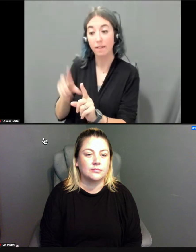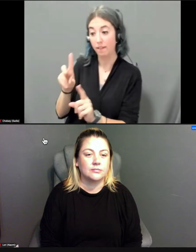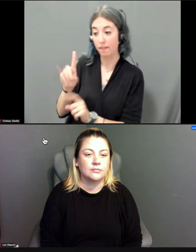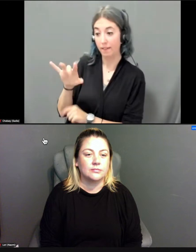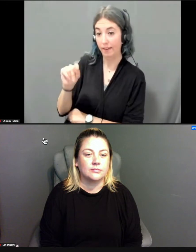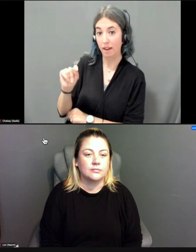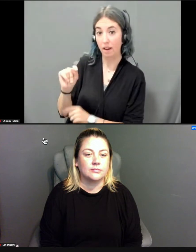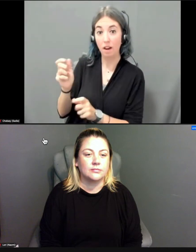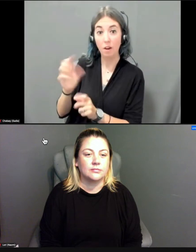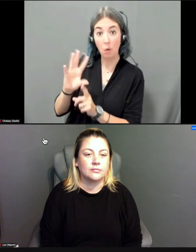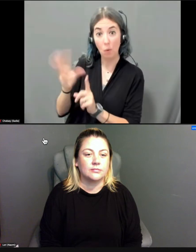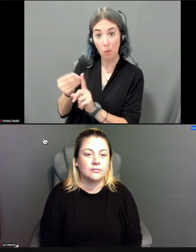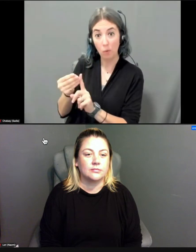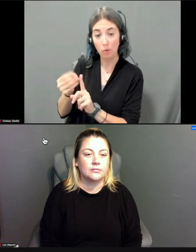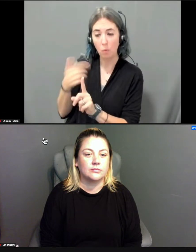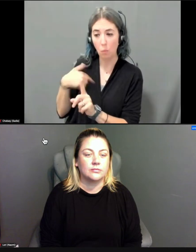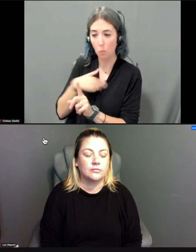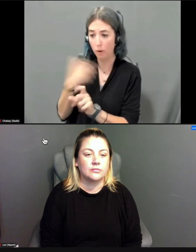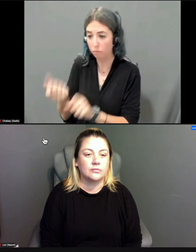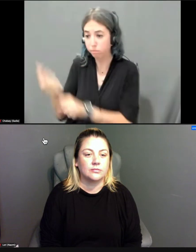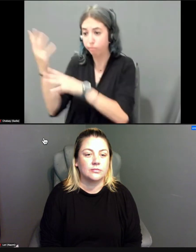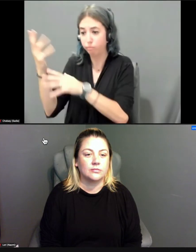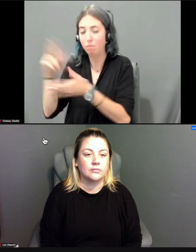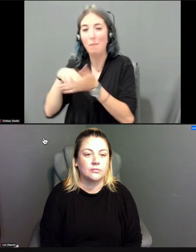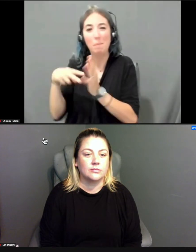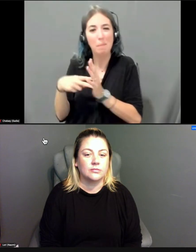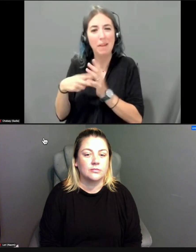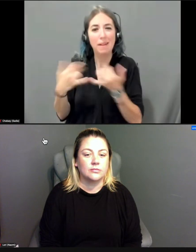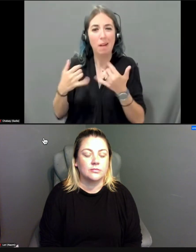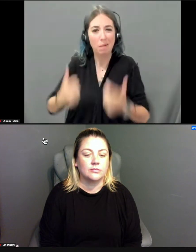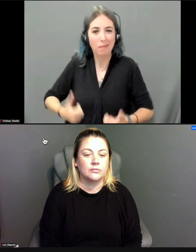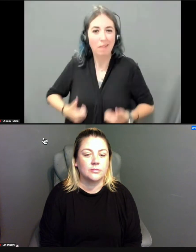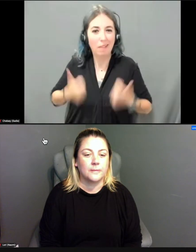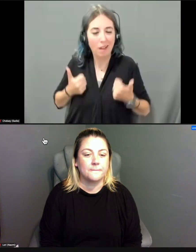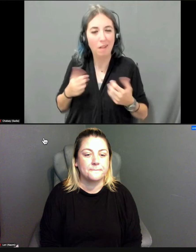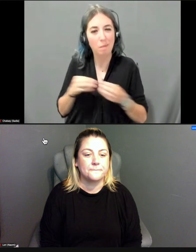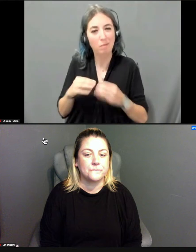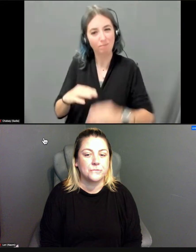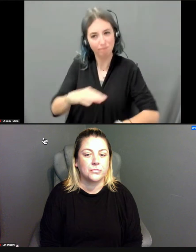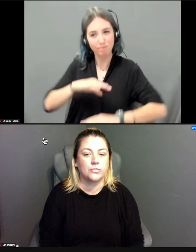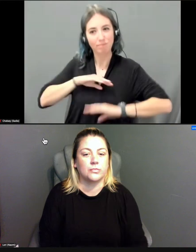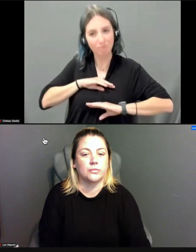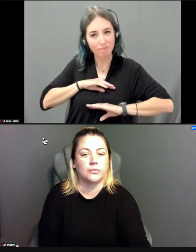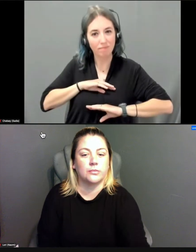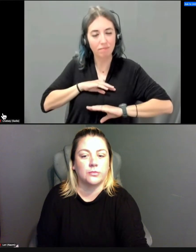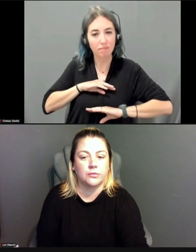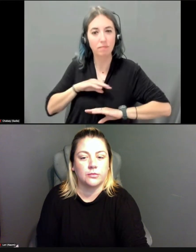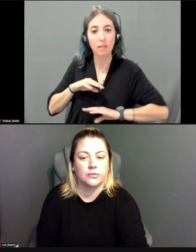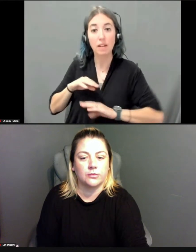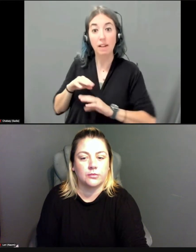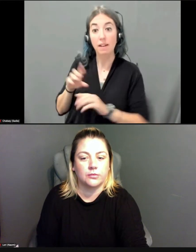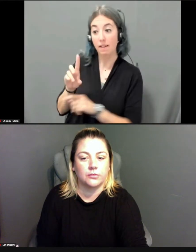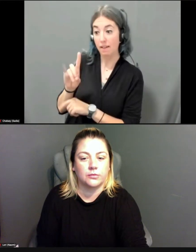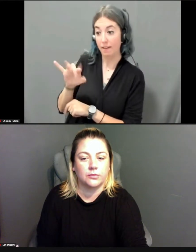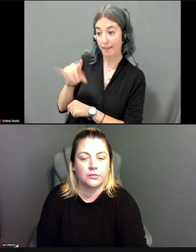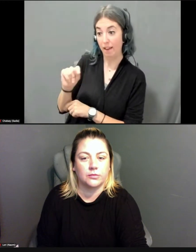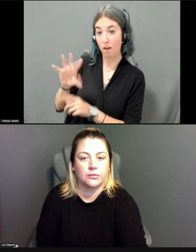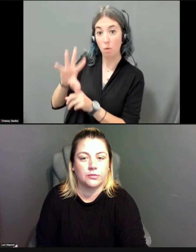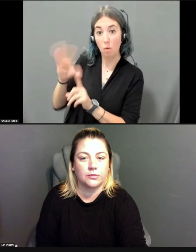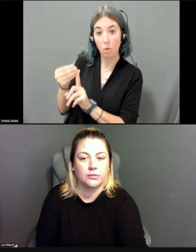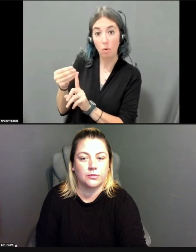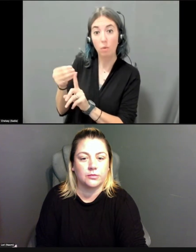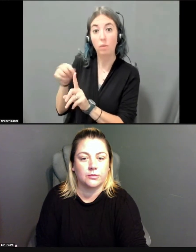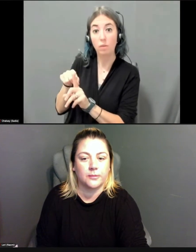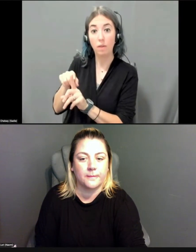we can get our own needs met, and how diet culture is not just about diets, but it manifests in literally